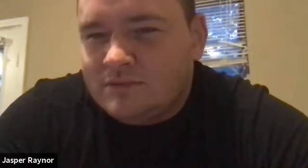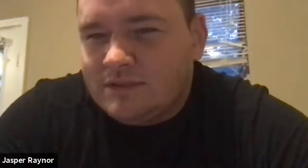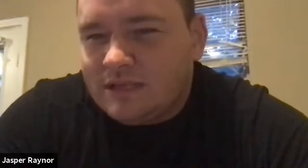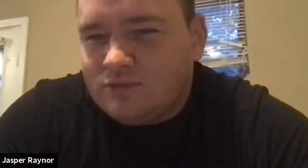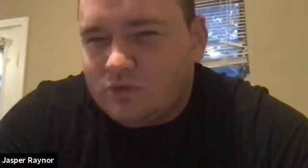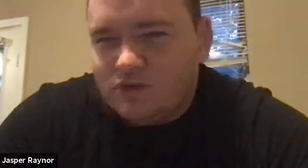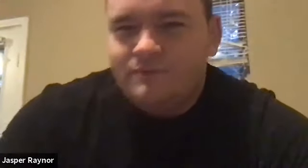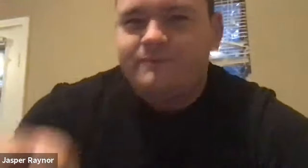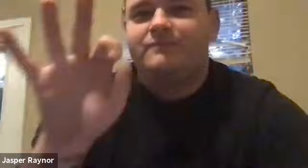Next word.